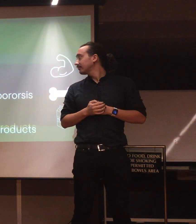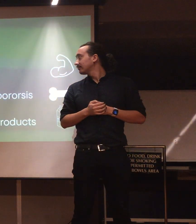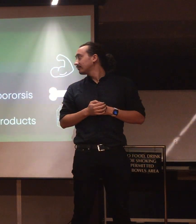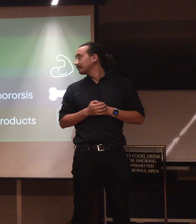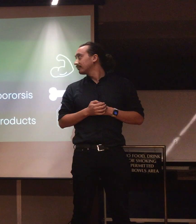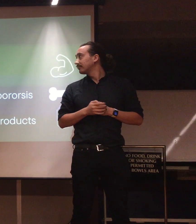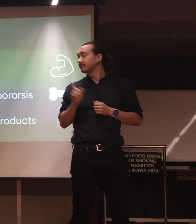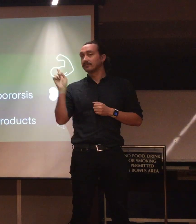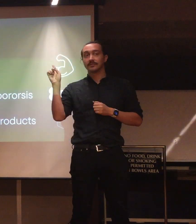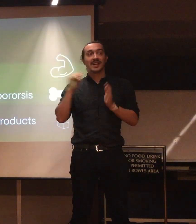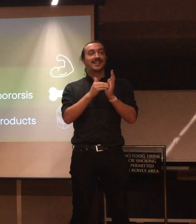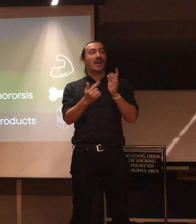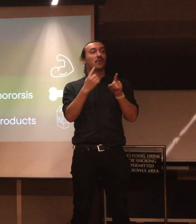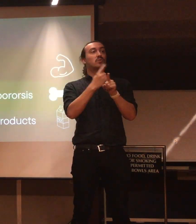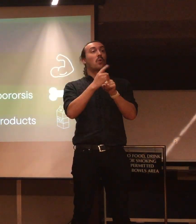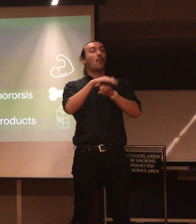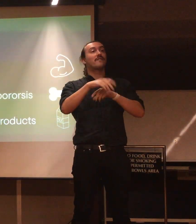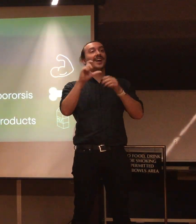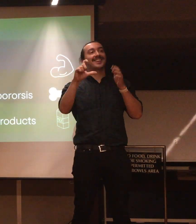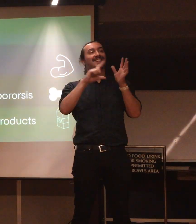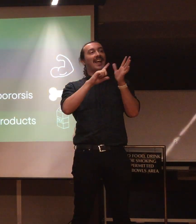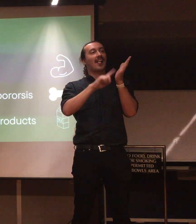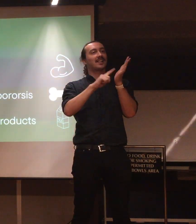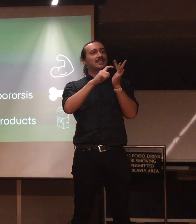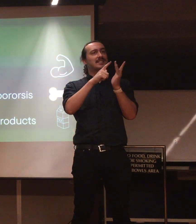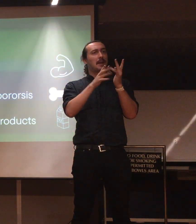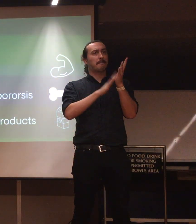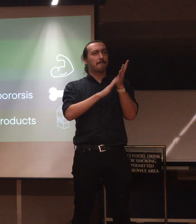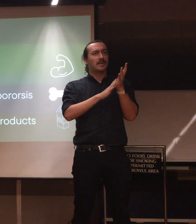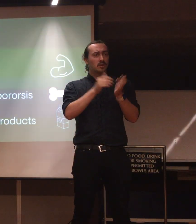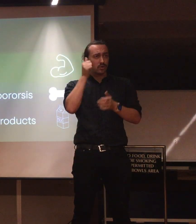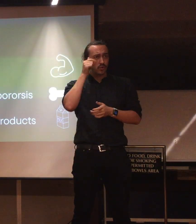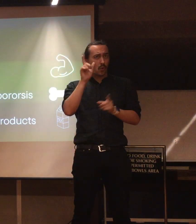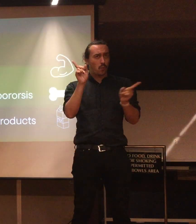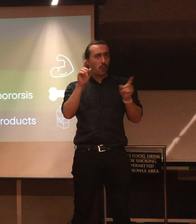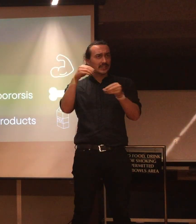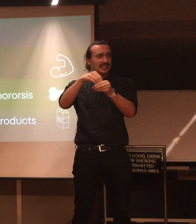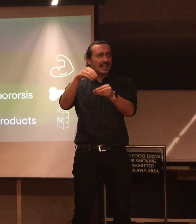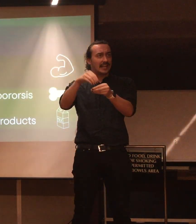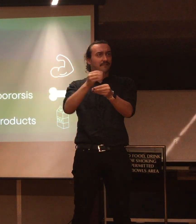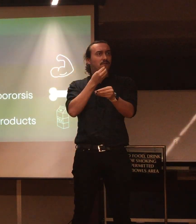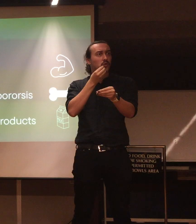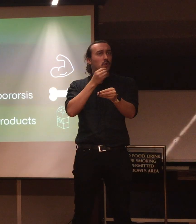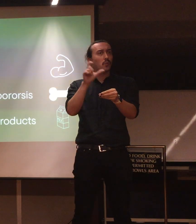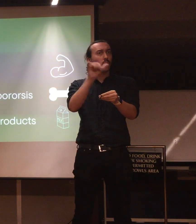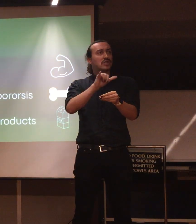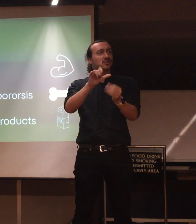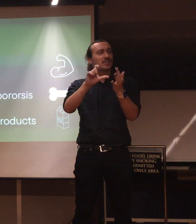Now we're going to chat about calcium. So does anyone know what foods have calcium in them?